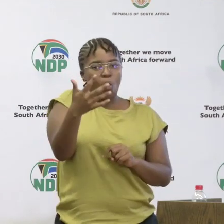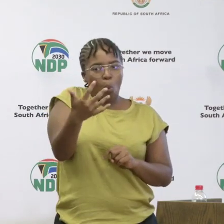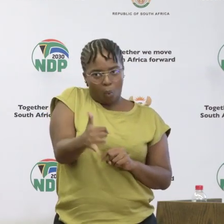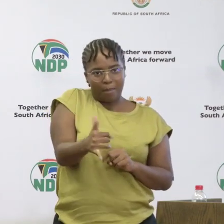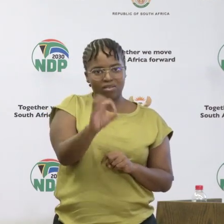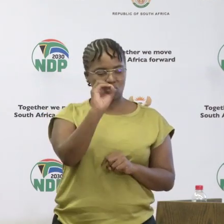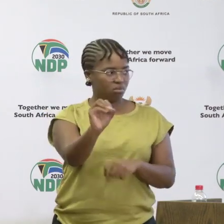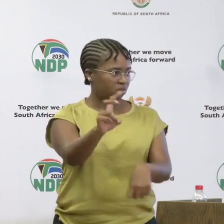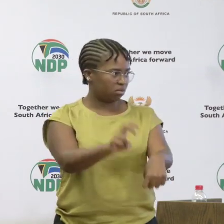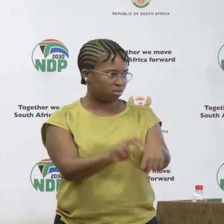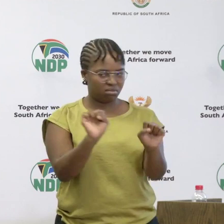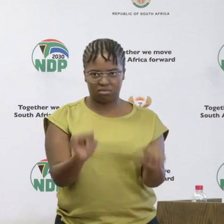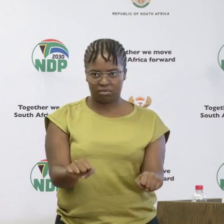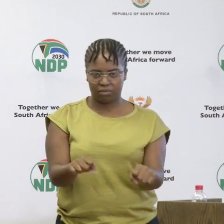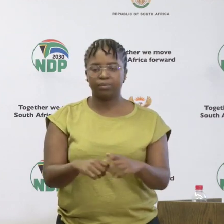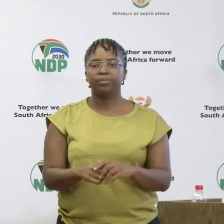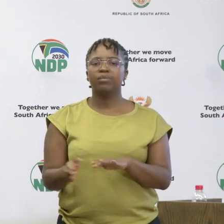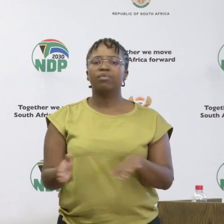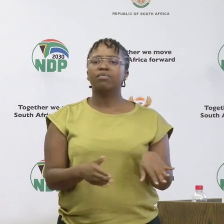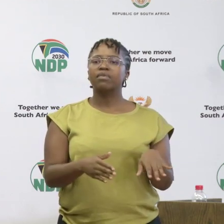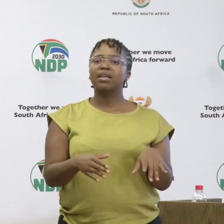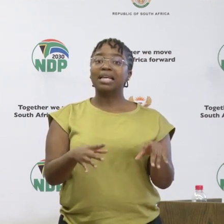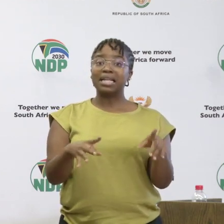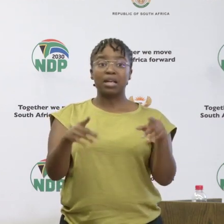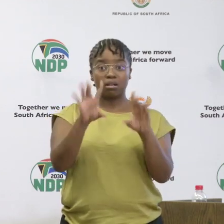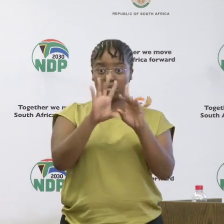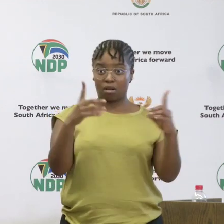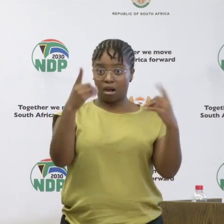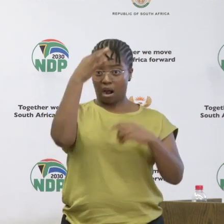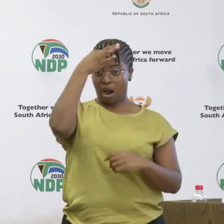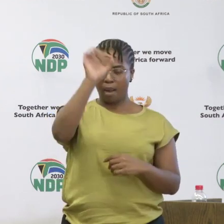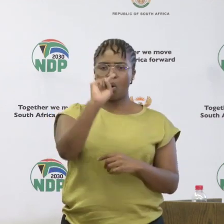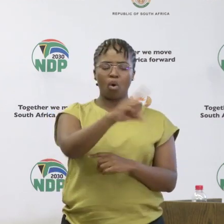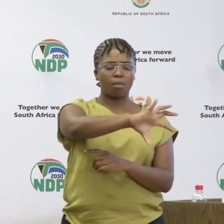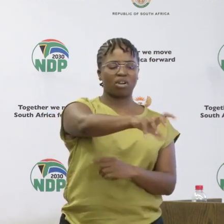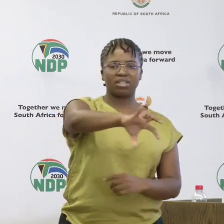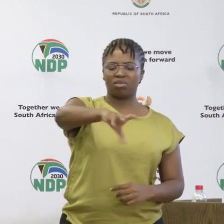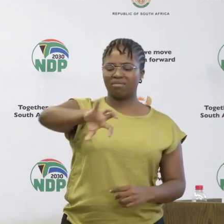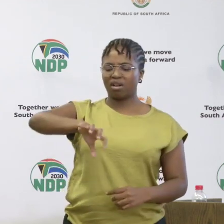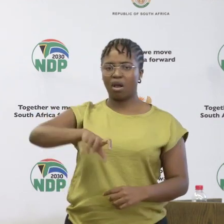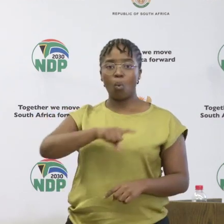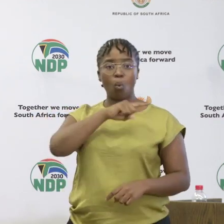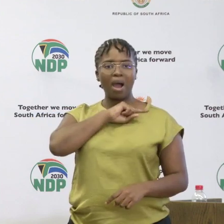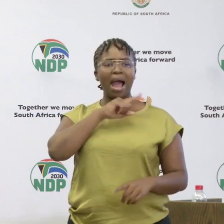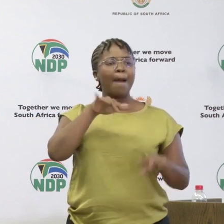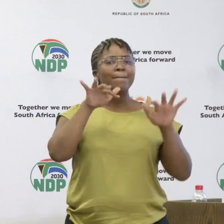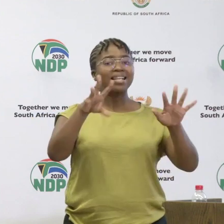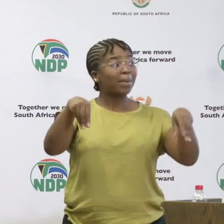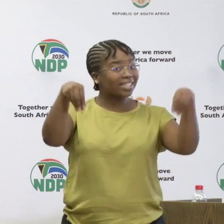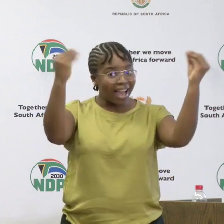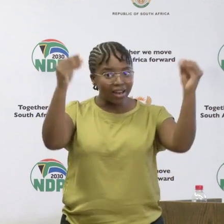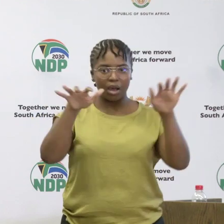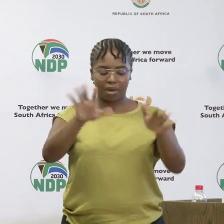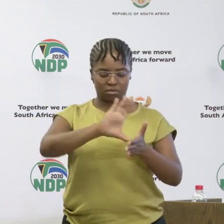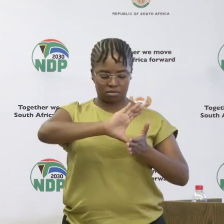that. We have activated government fleet across all provinces to ensure that older persons and persons with disability